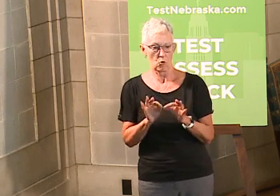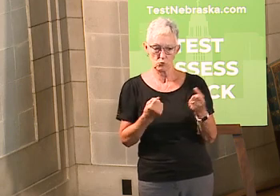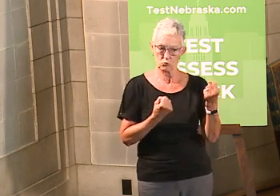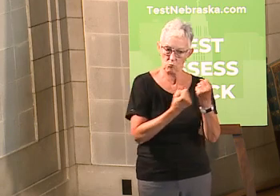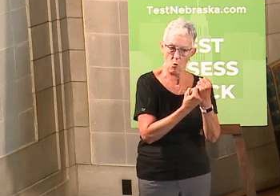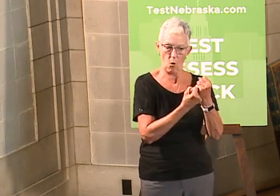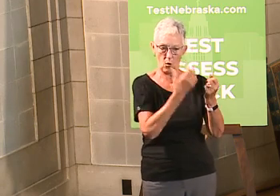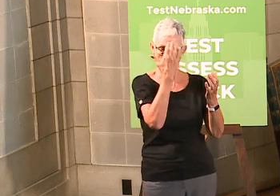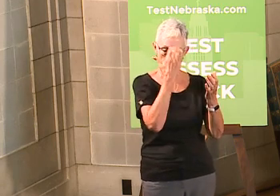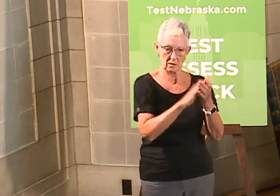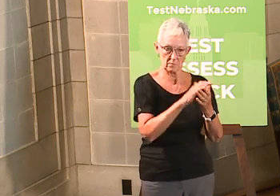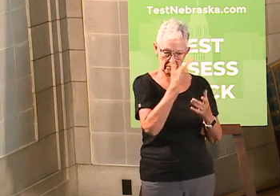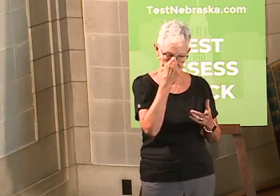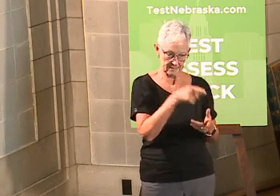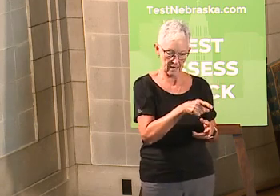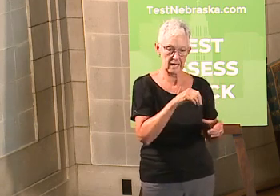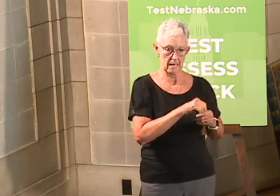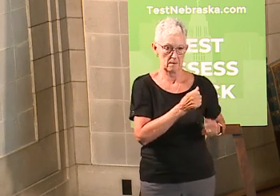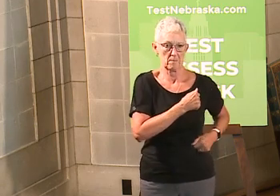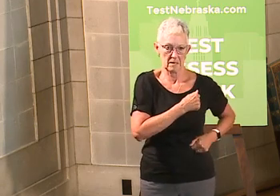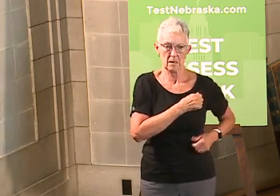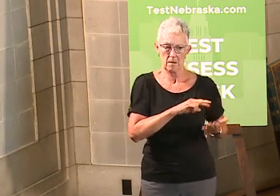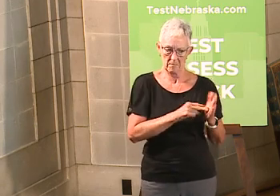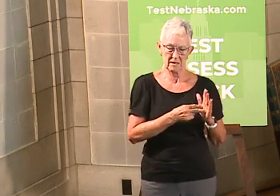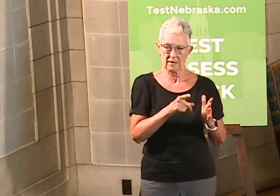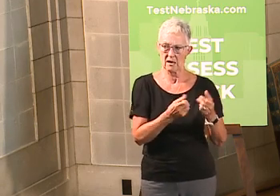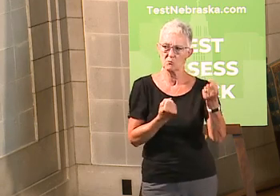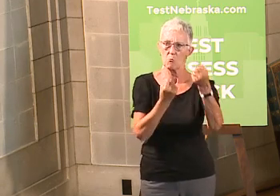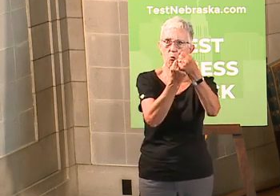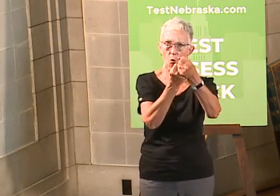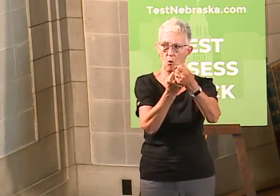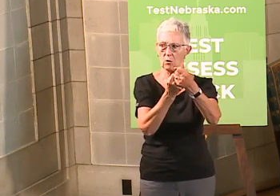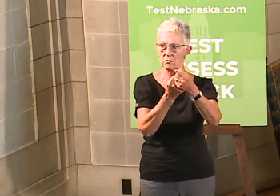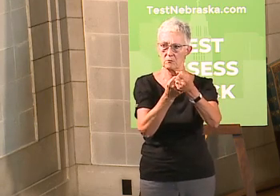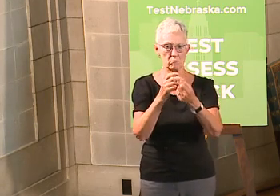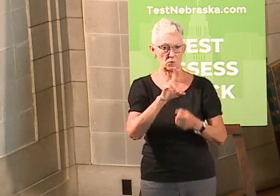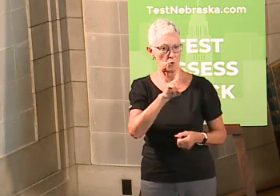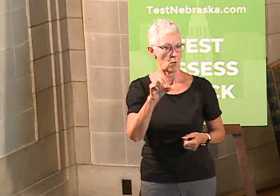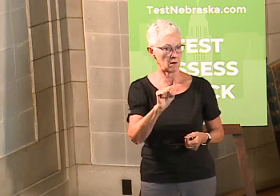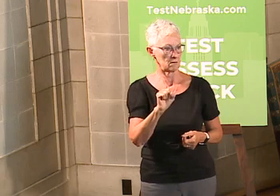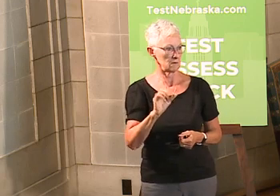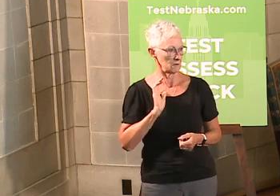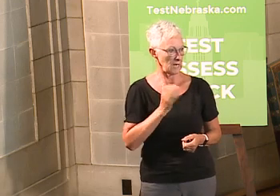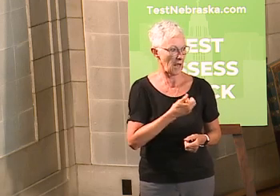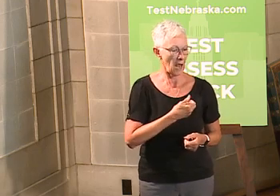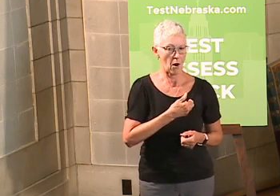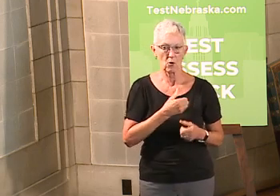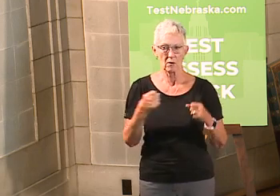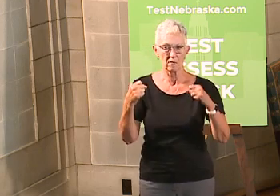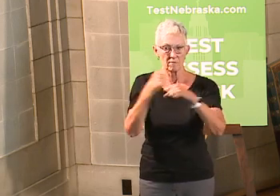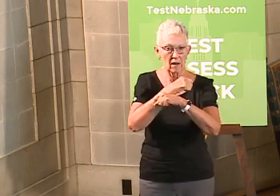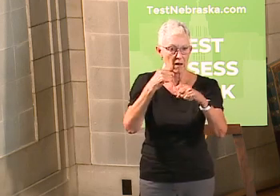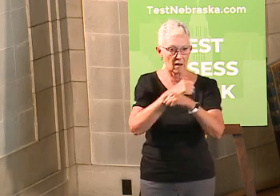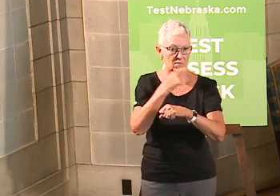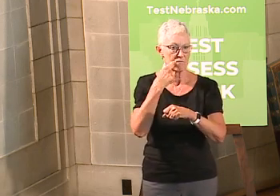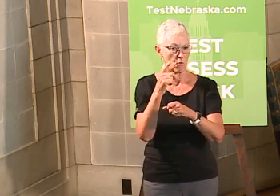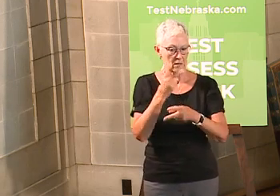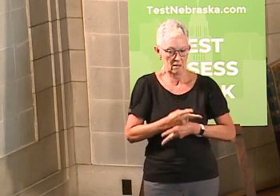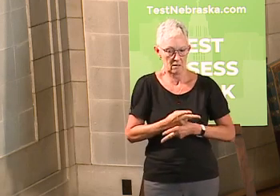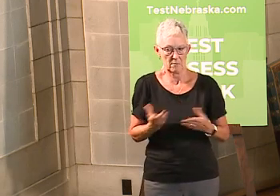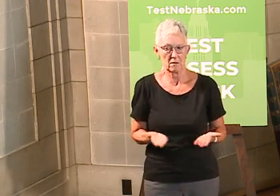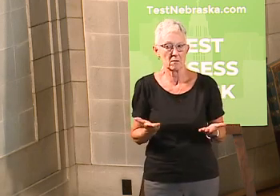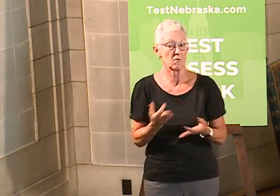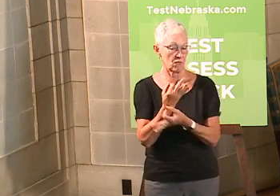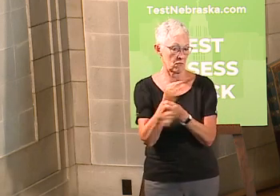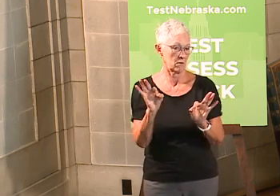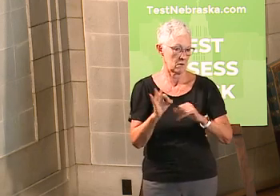time our communities embrace them and provide the support and recognition that they deserve. My hope for today's state